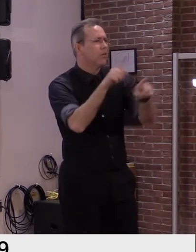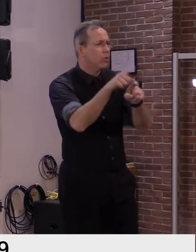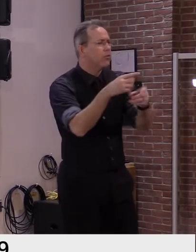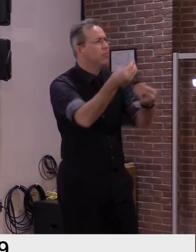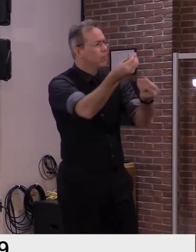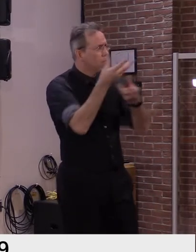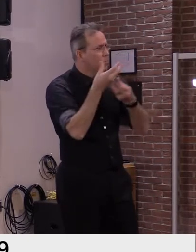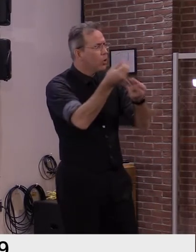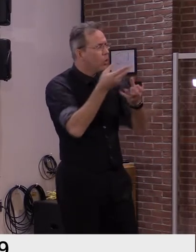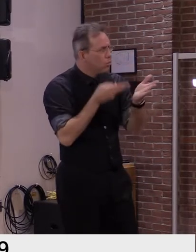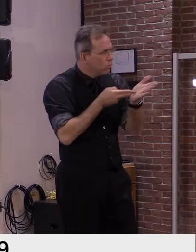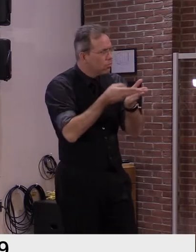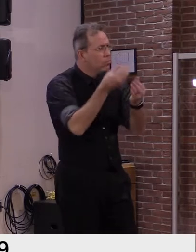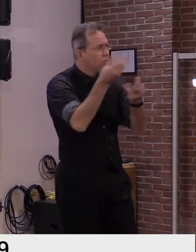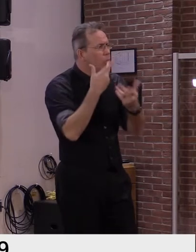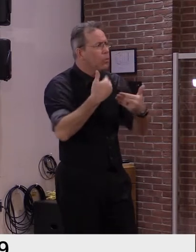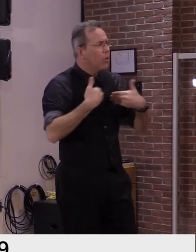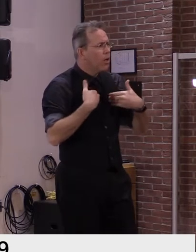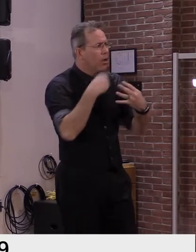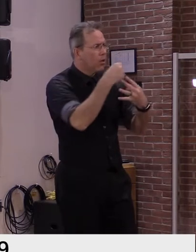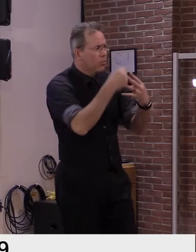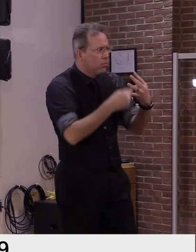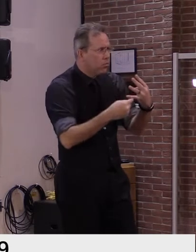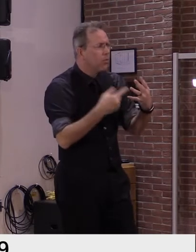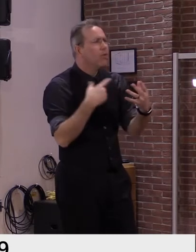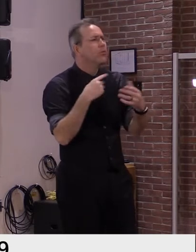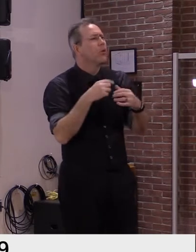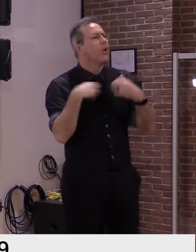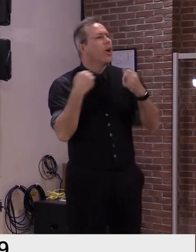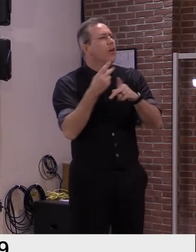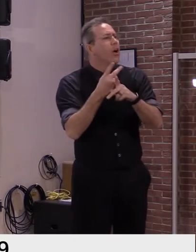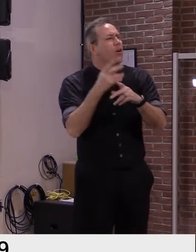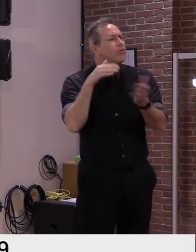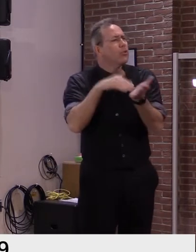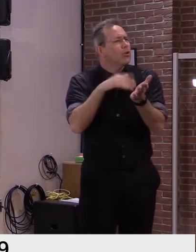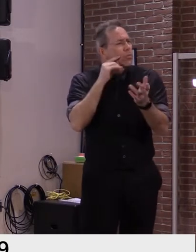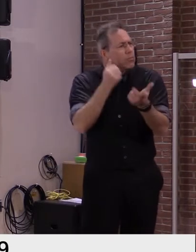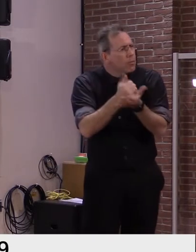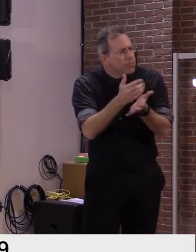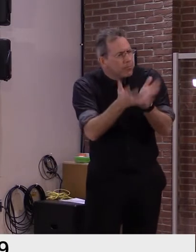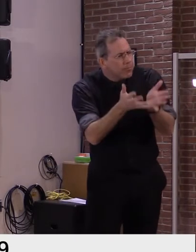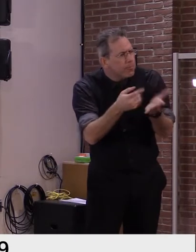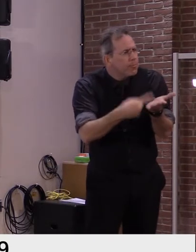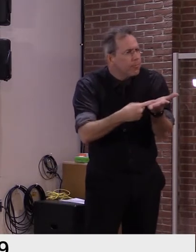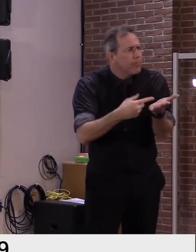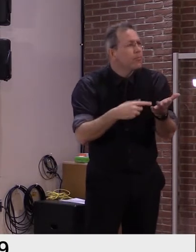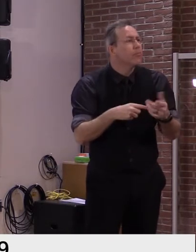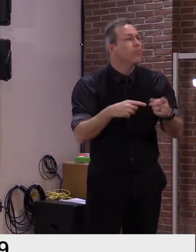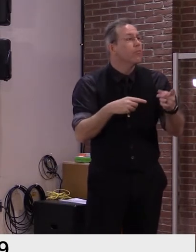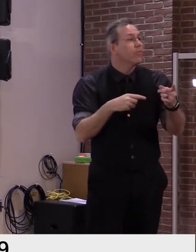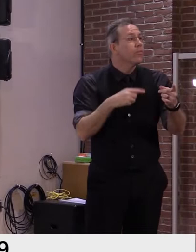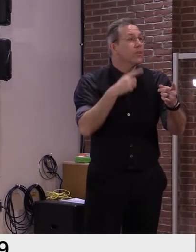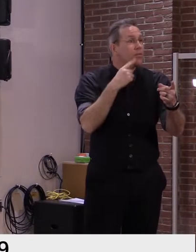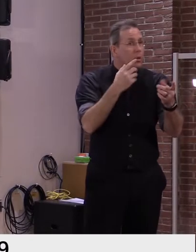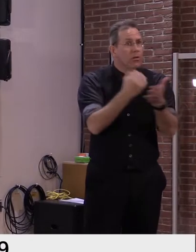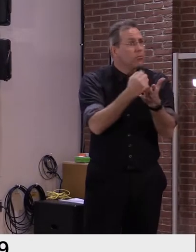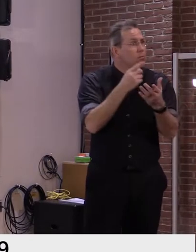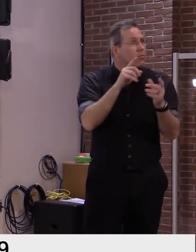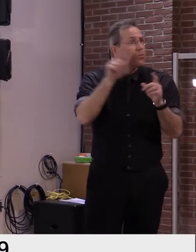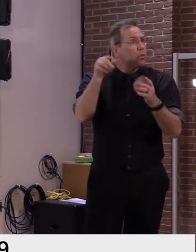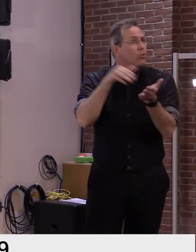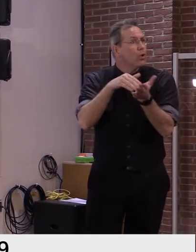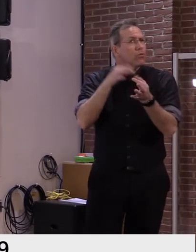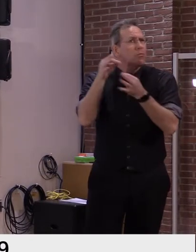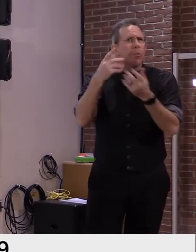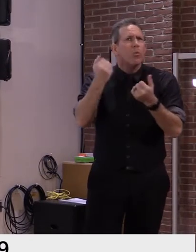health care provider that you see for your condition, if you have one. But